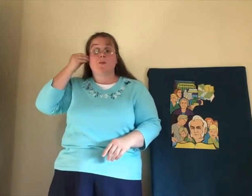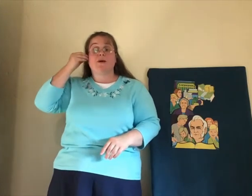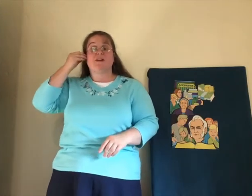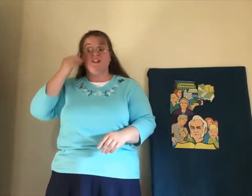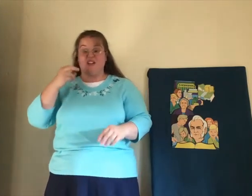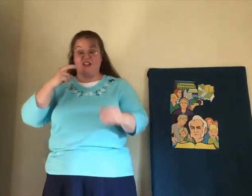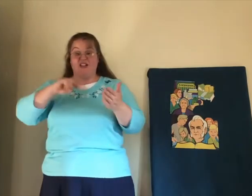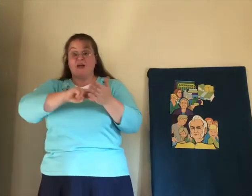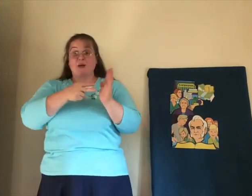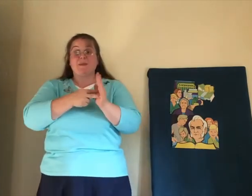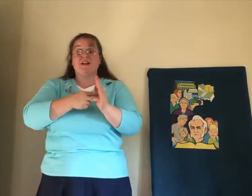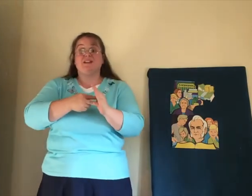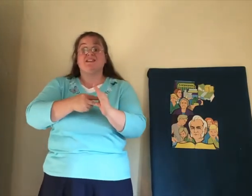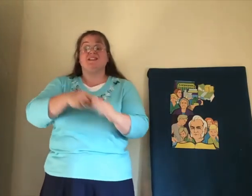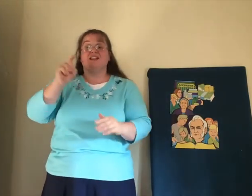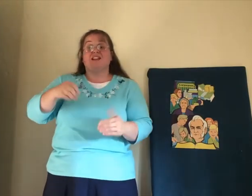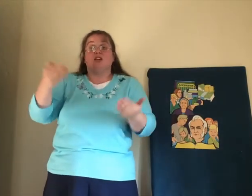had 150 for their home.